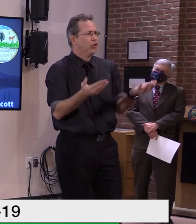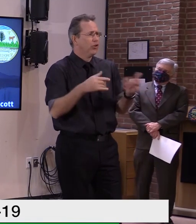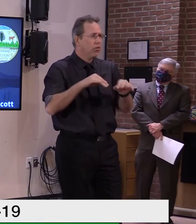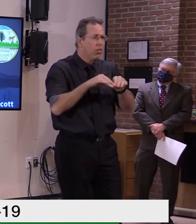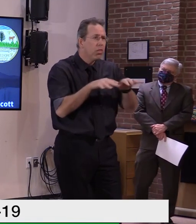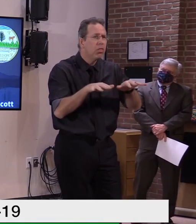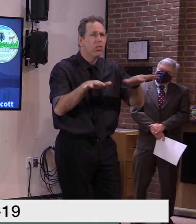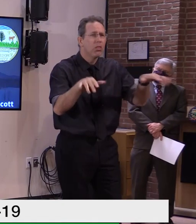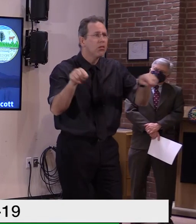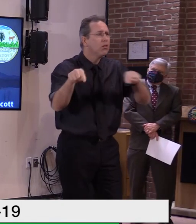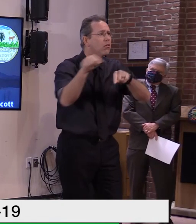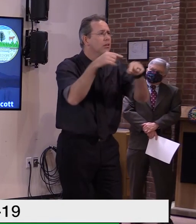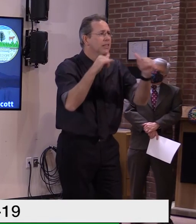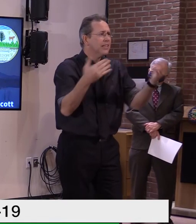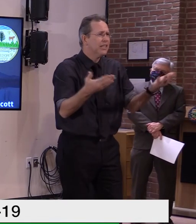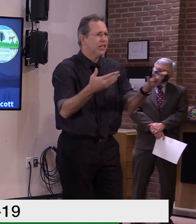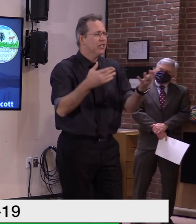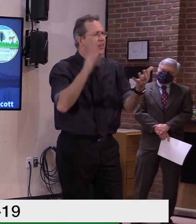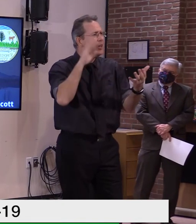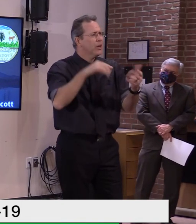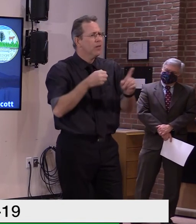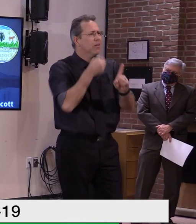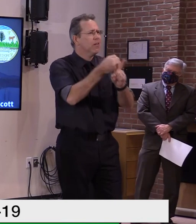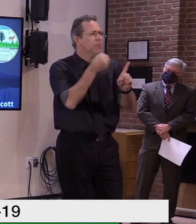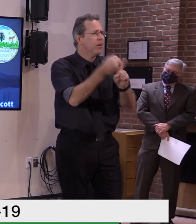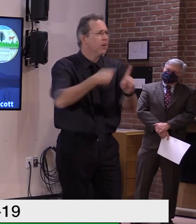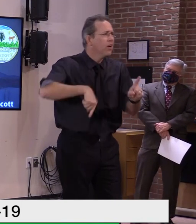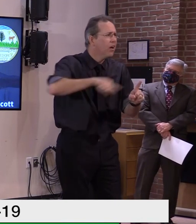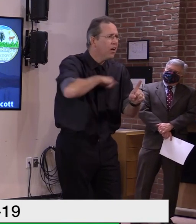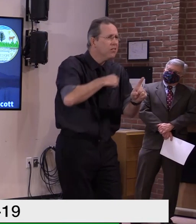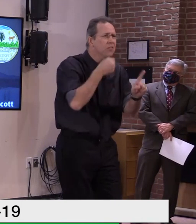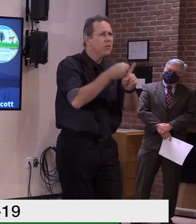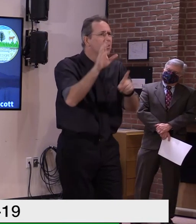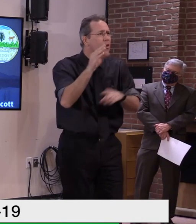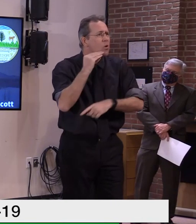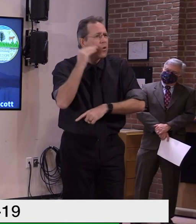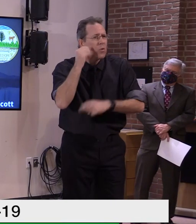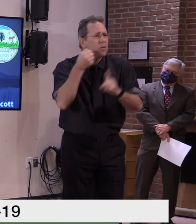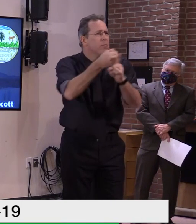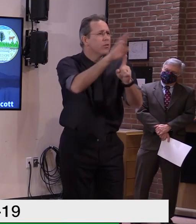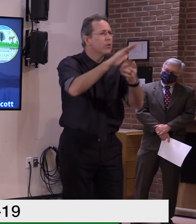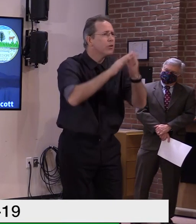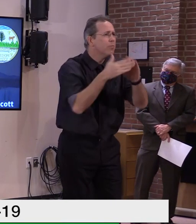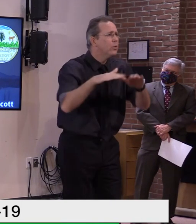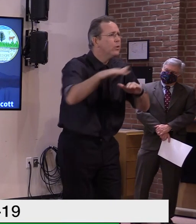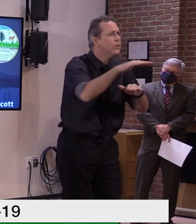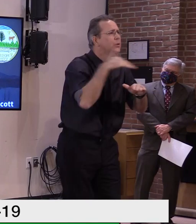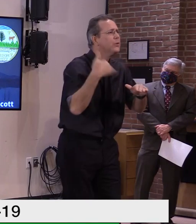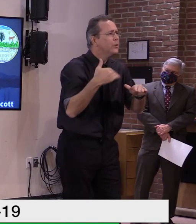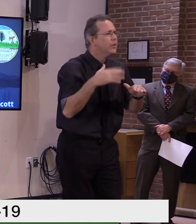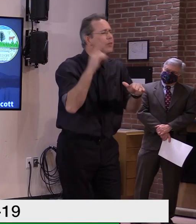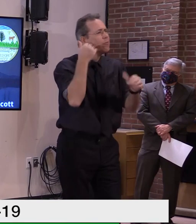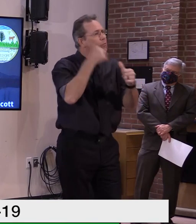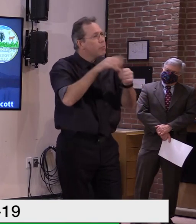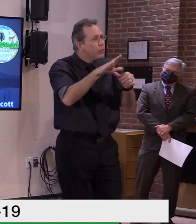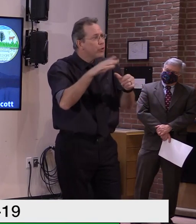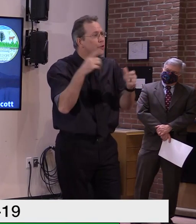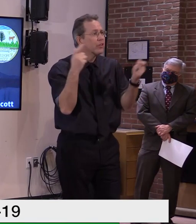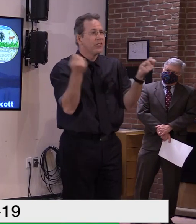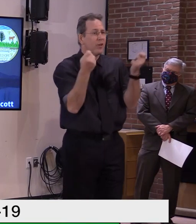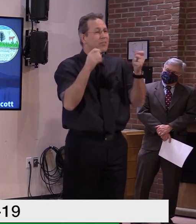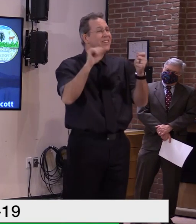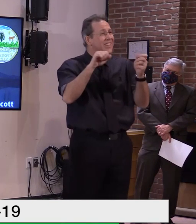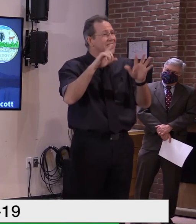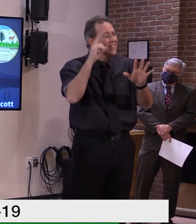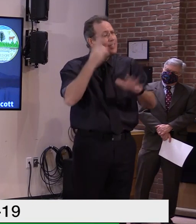vigilant. So as you celebrate, please remember to make the right choices to protect your families, loved